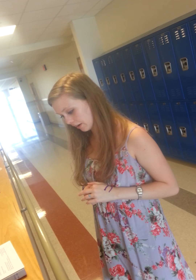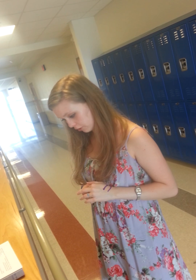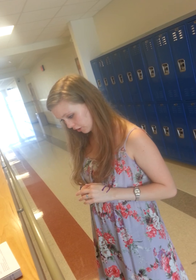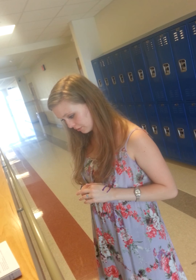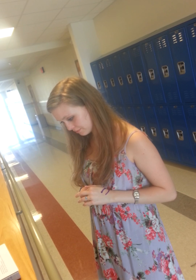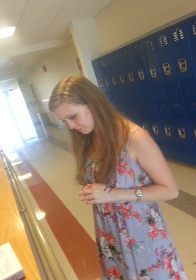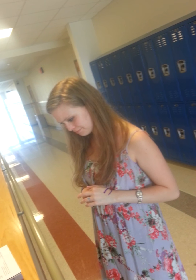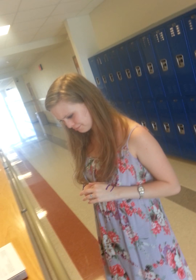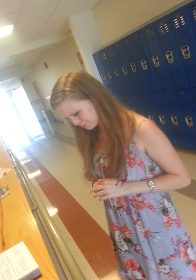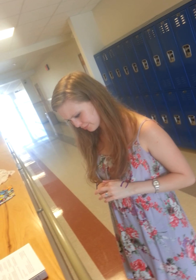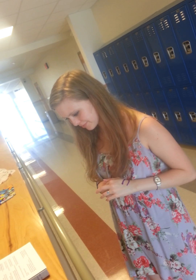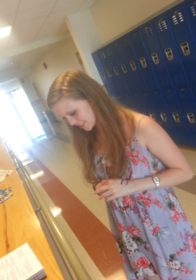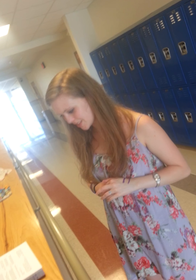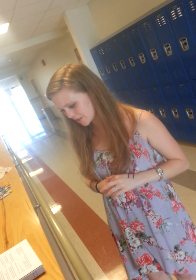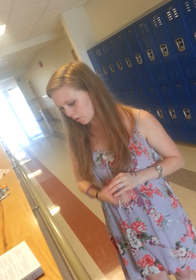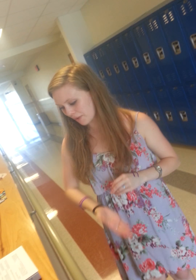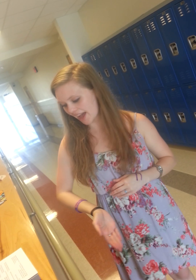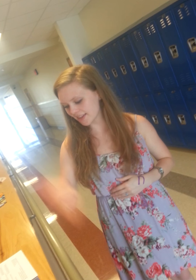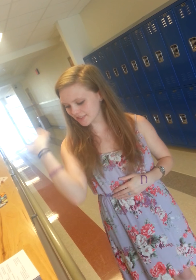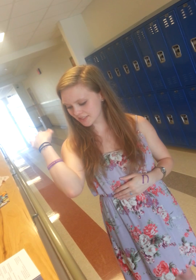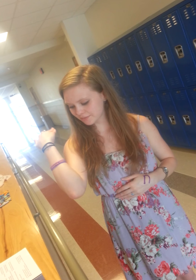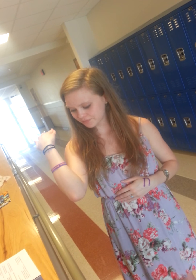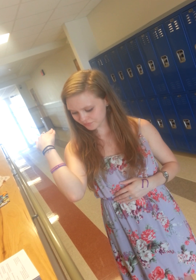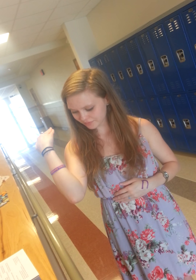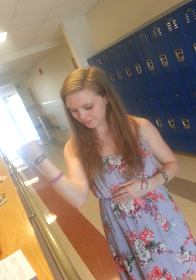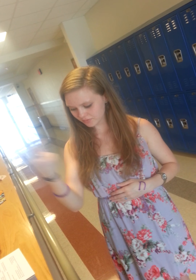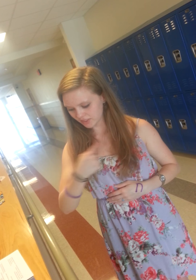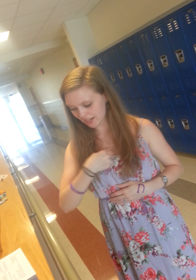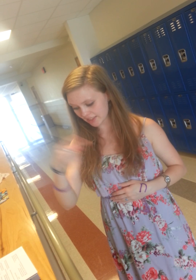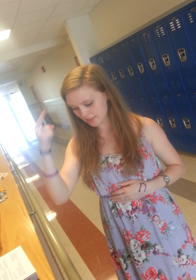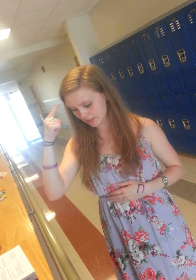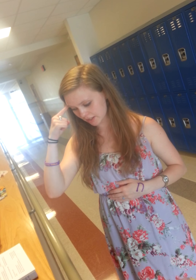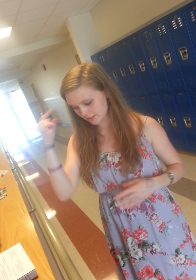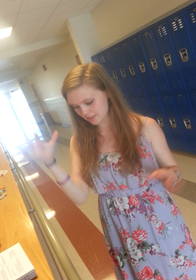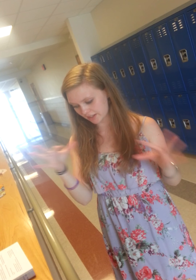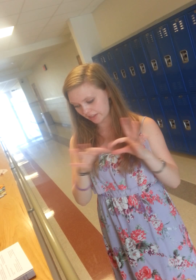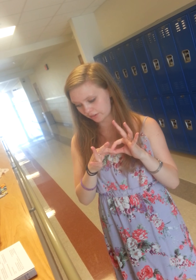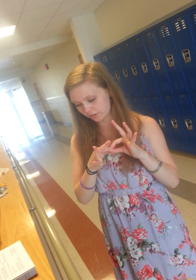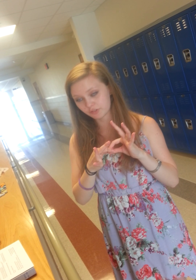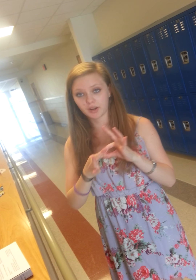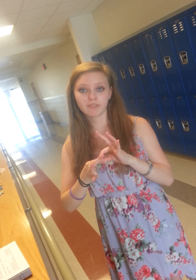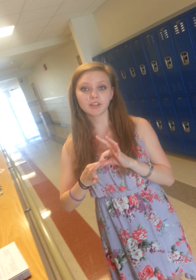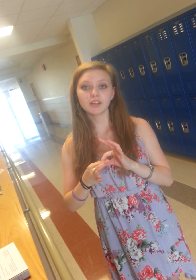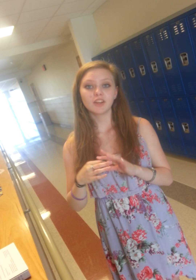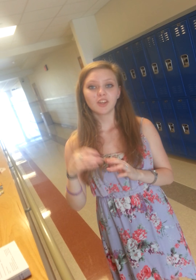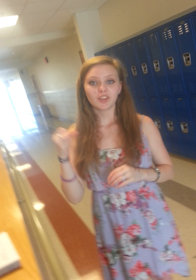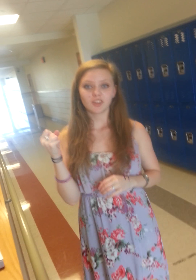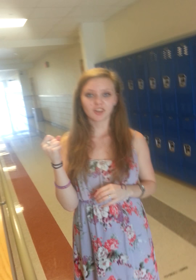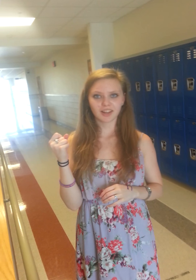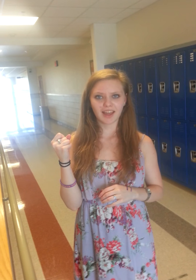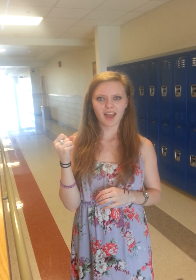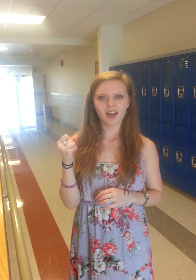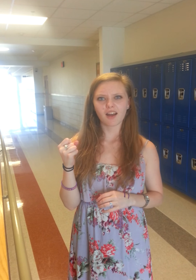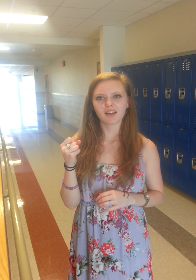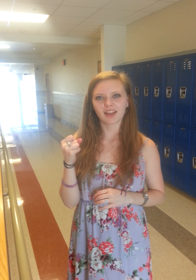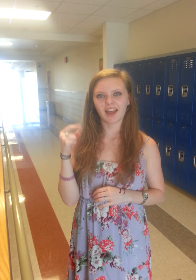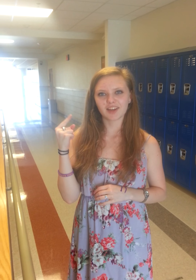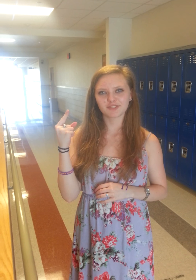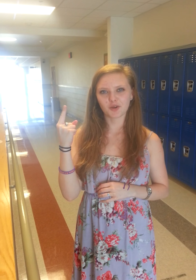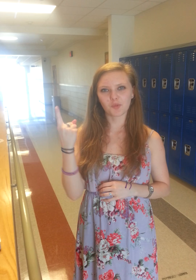ever. So past, I think together, forever, you're going to have a 1